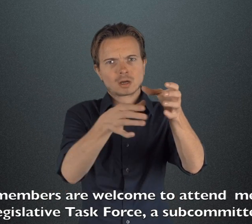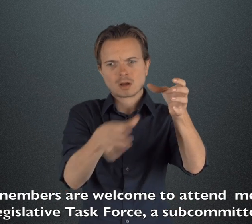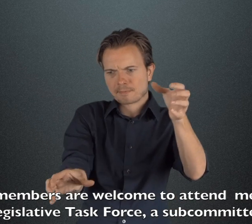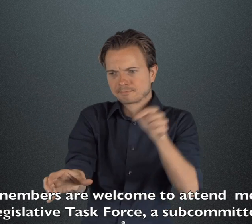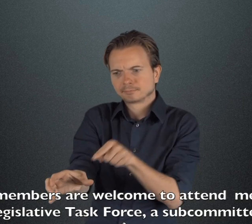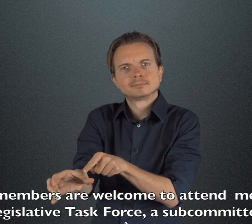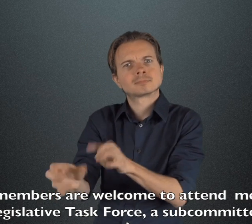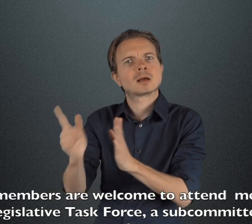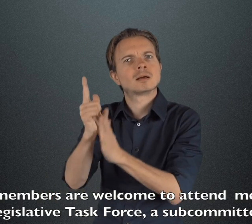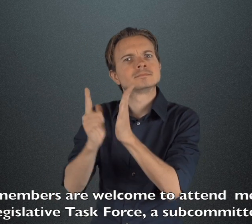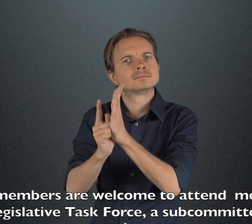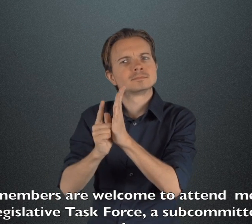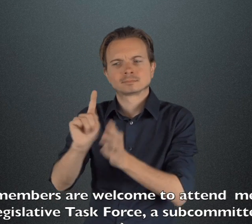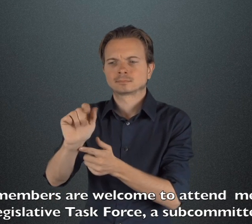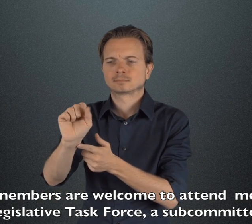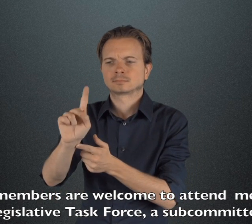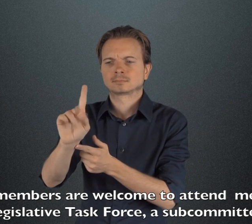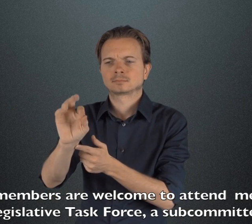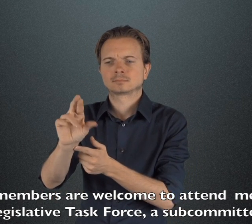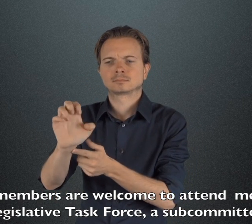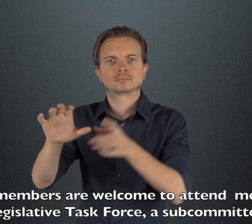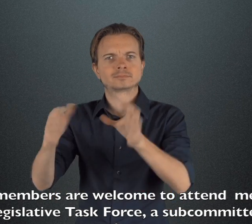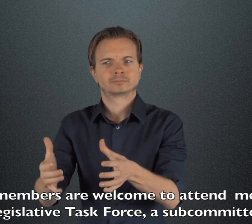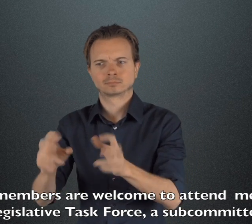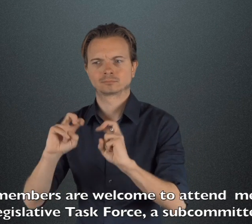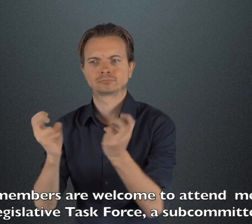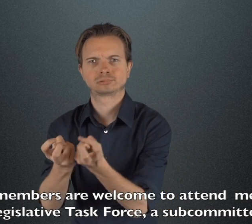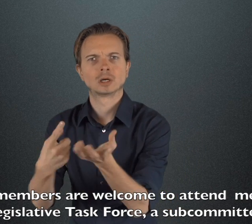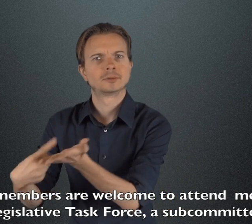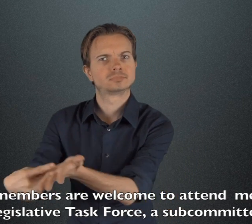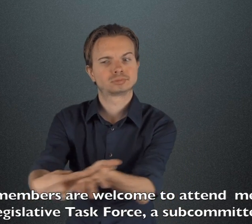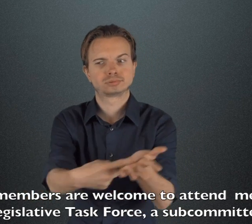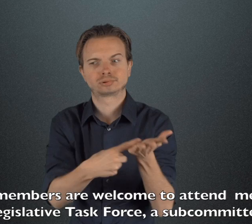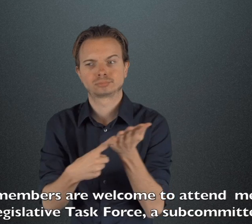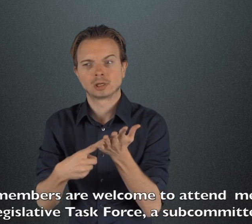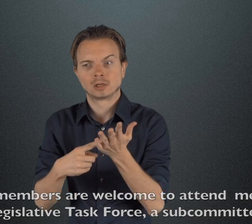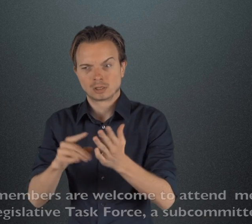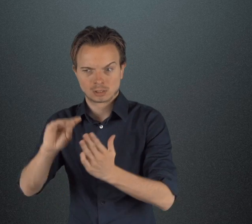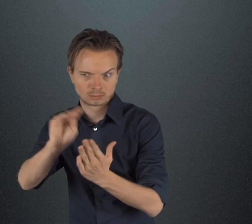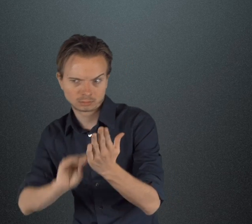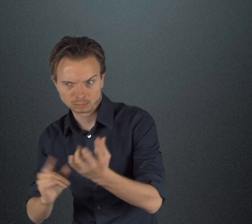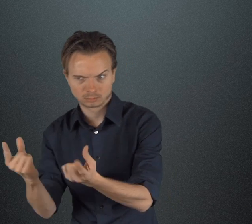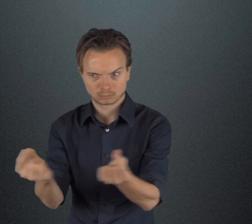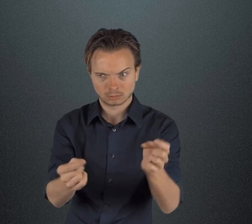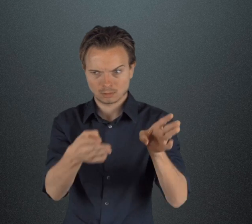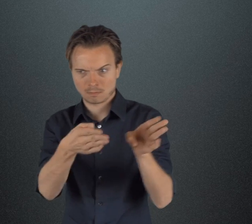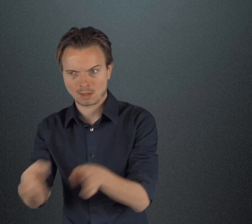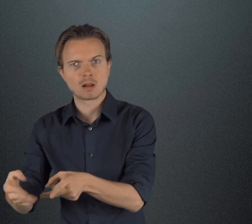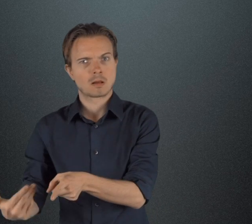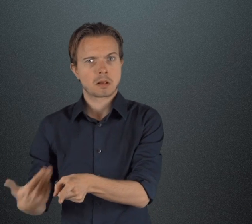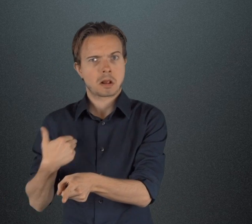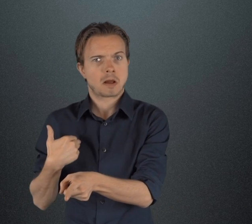Community members are welcome to attend meetings of the Legislative Task Force, a subcommittee of